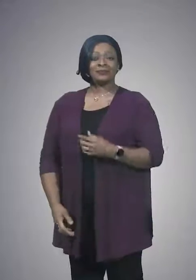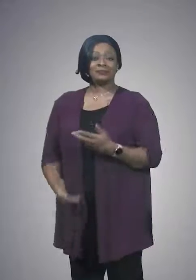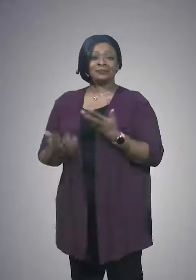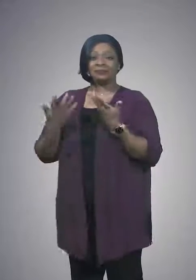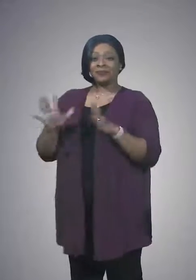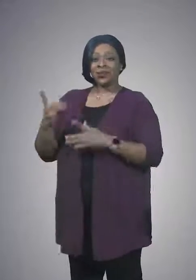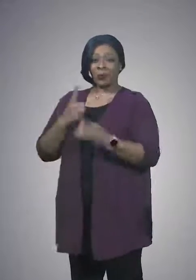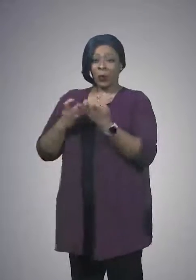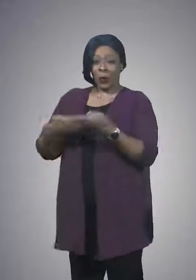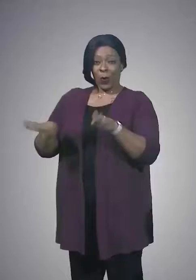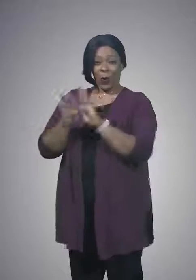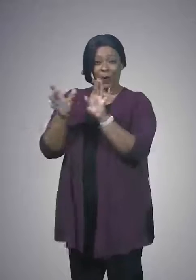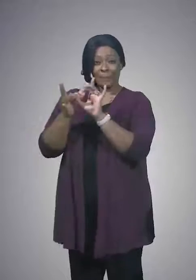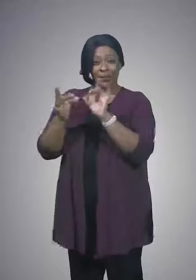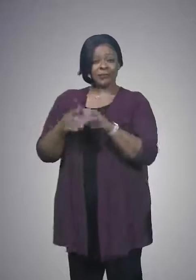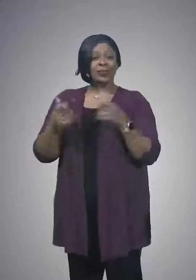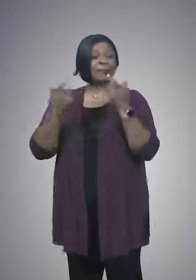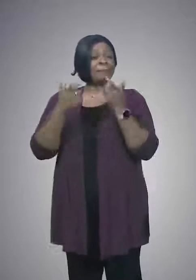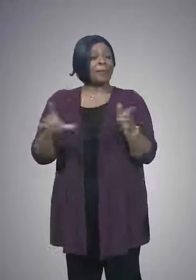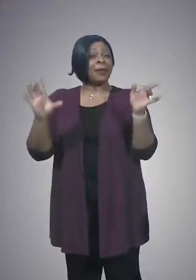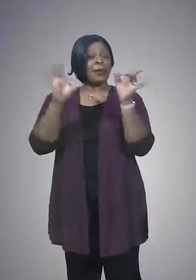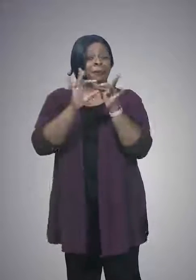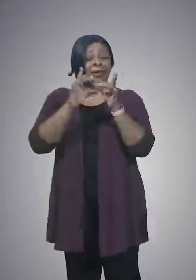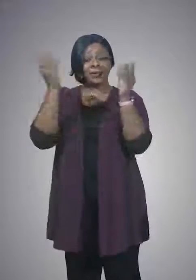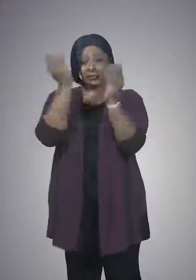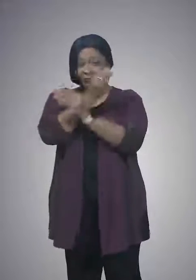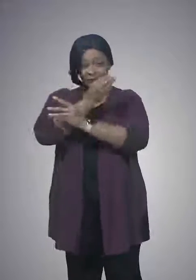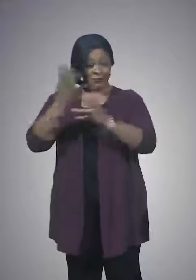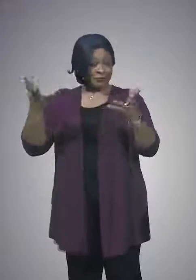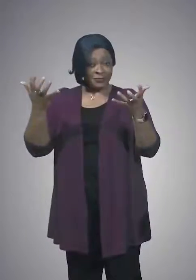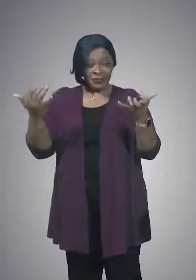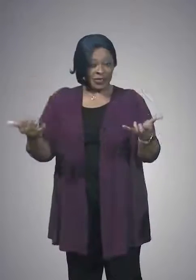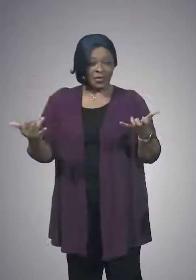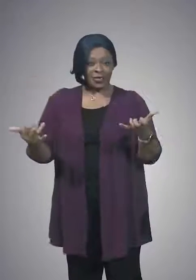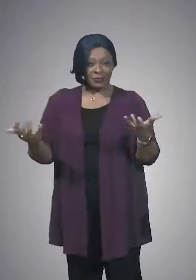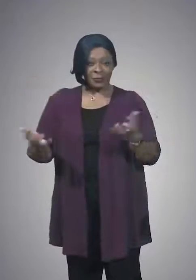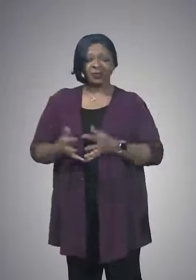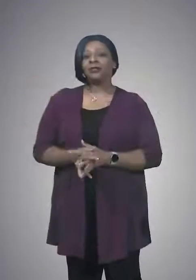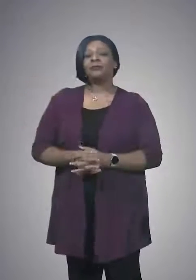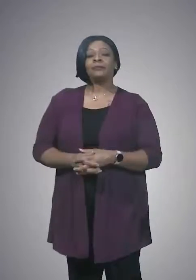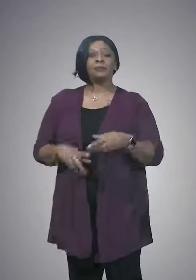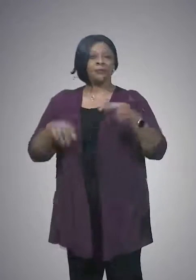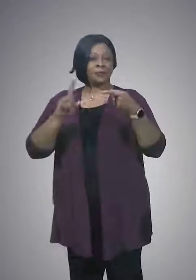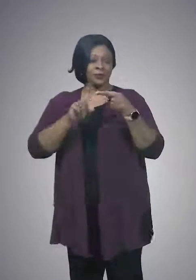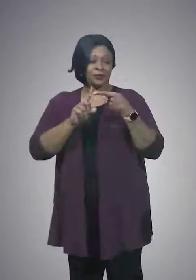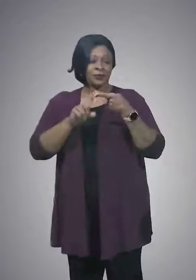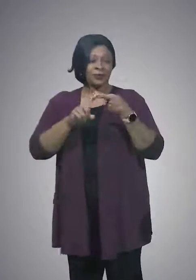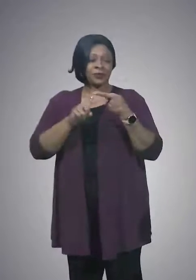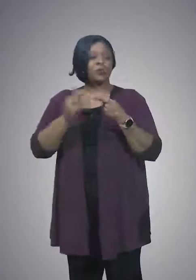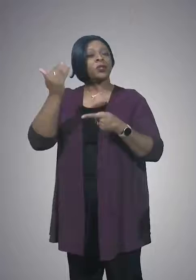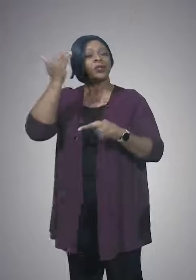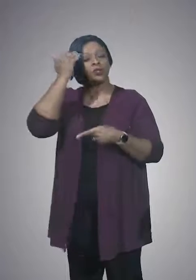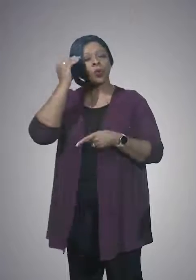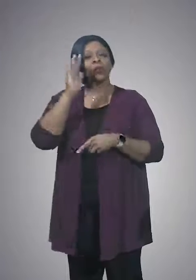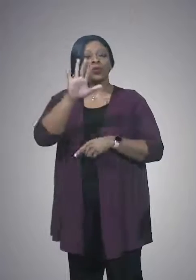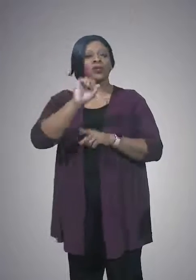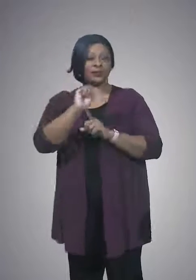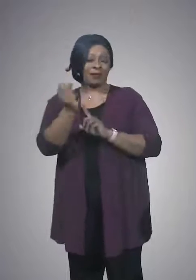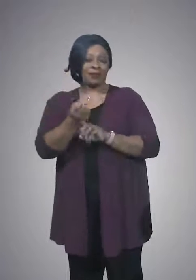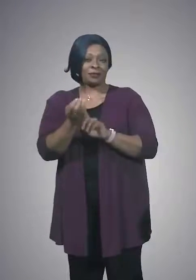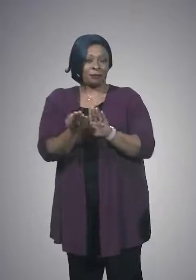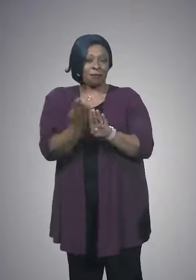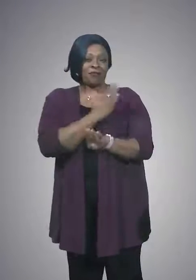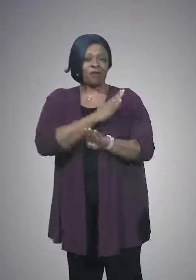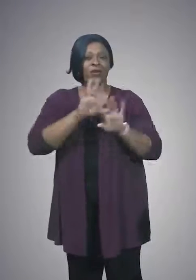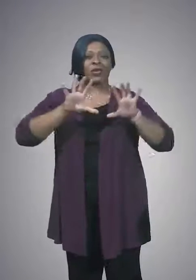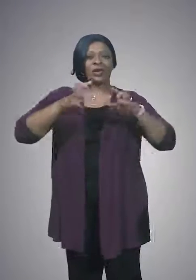messages. The biggest closing message that I can give today is, 1, know your status before